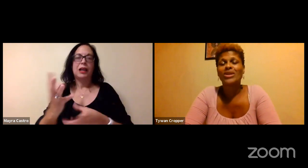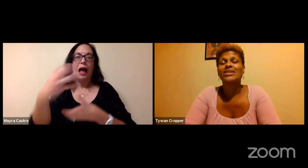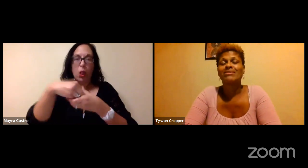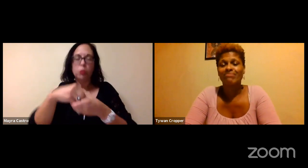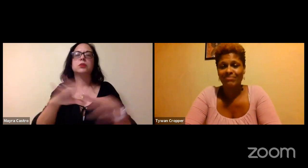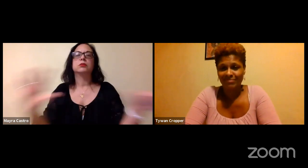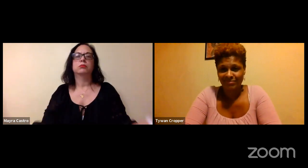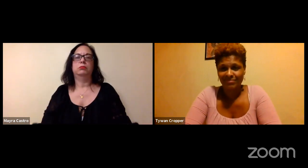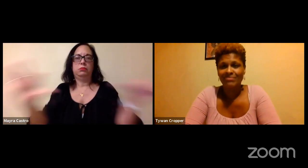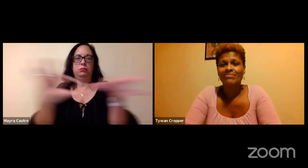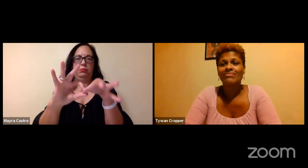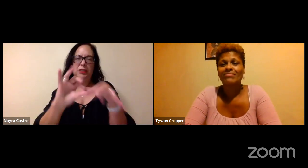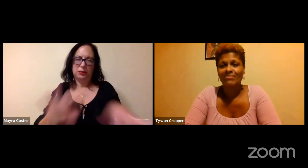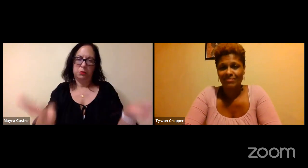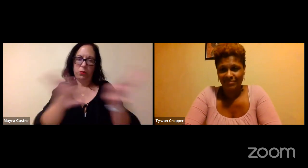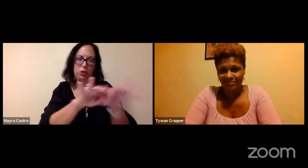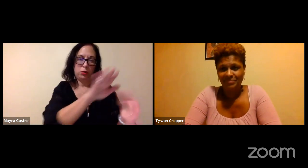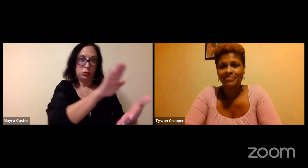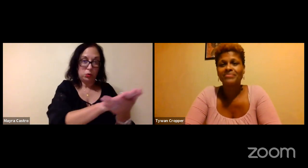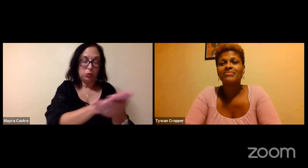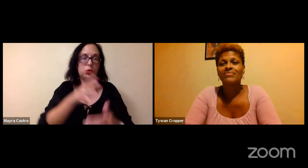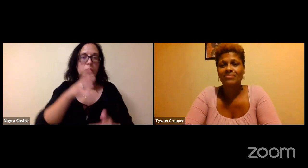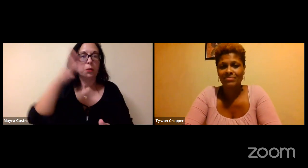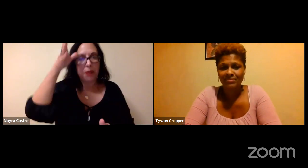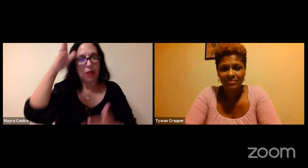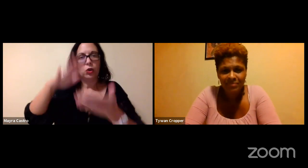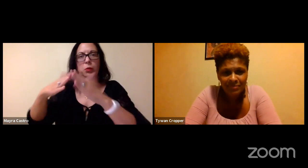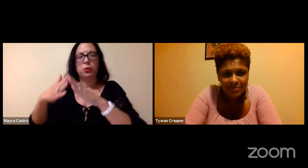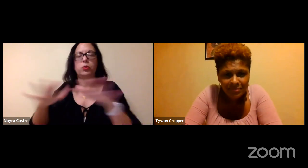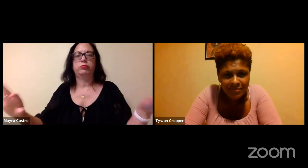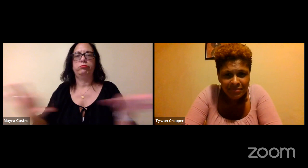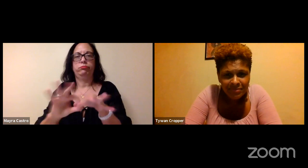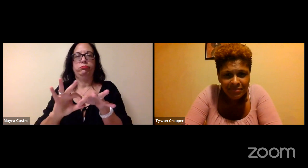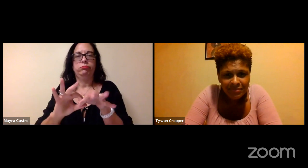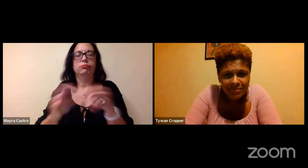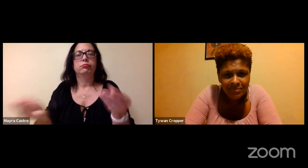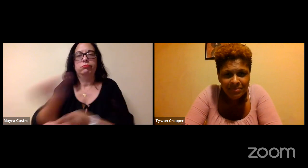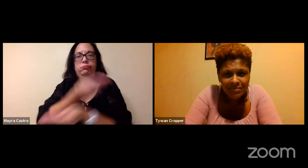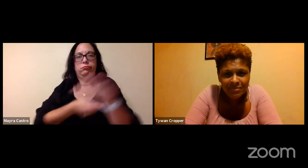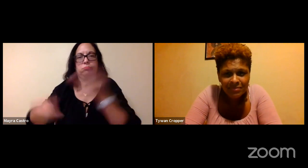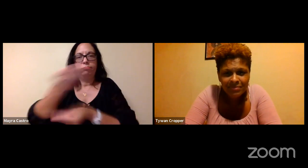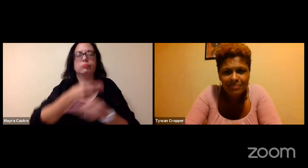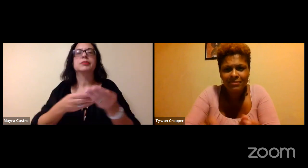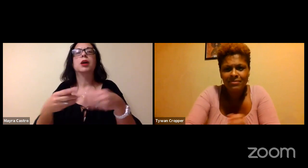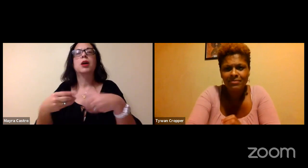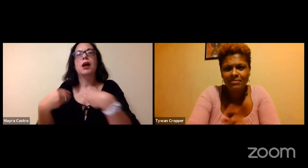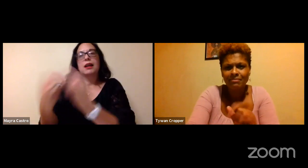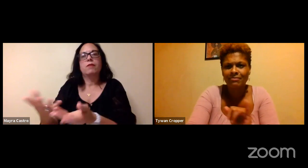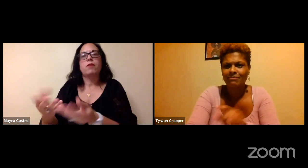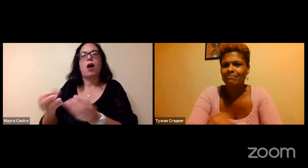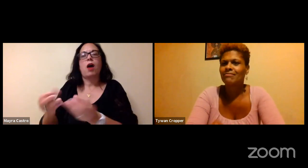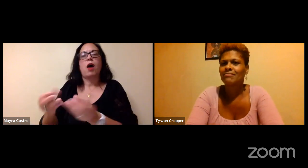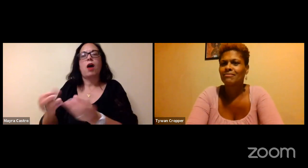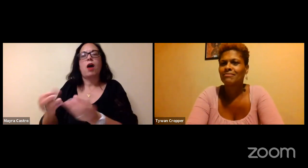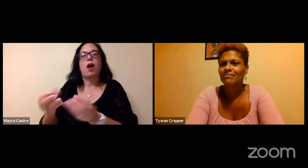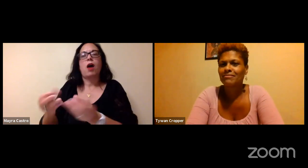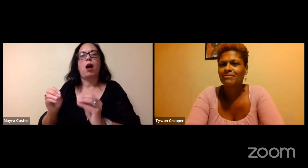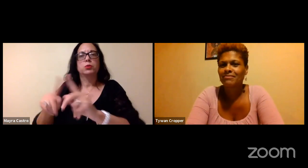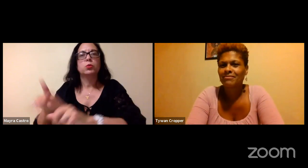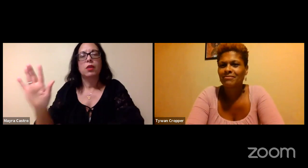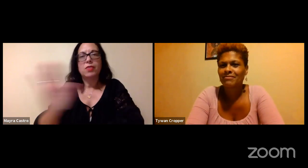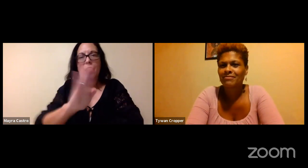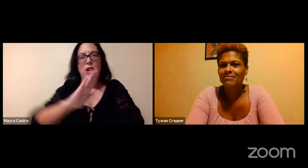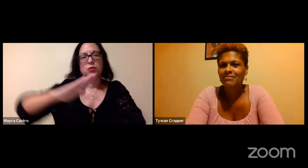raise a deaf child. So we need to make those connections to the